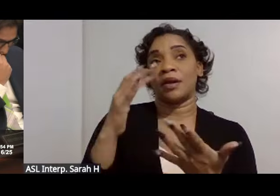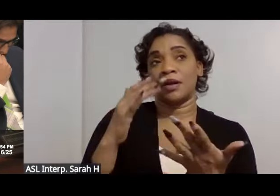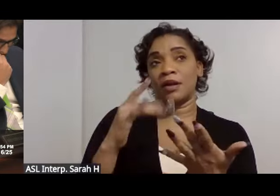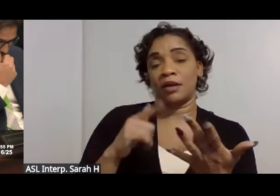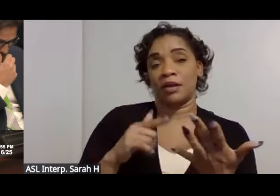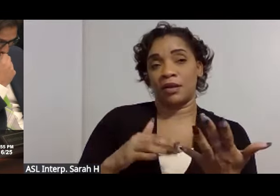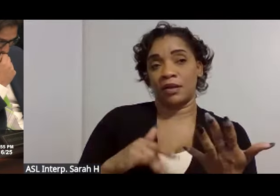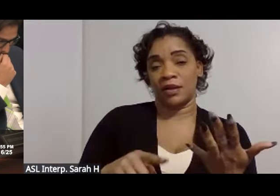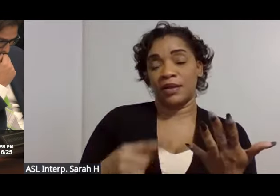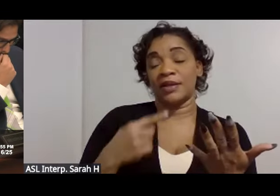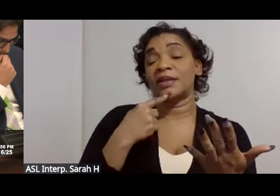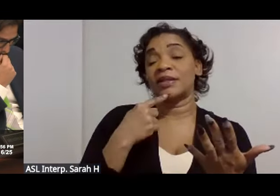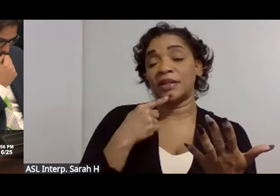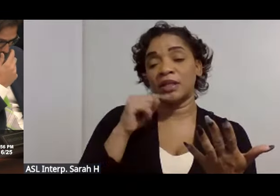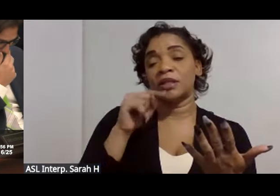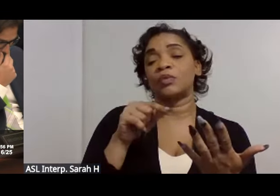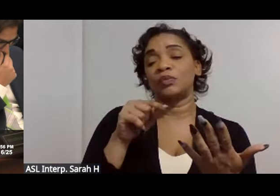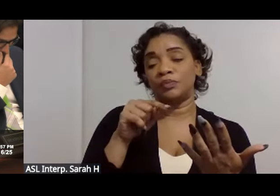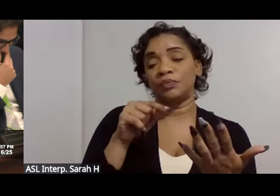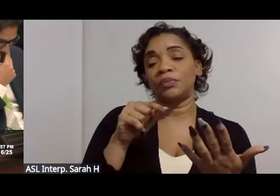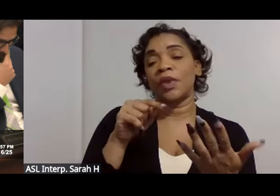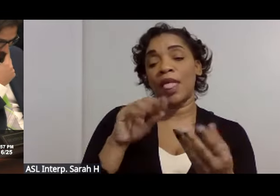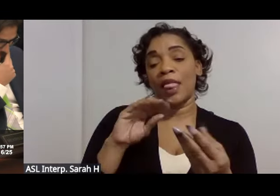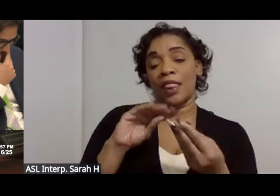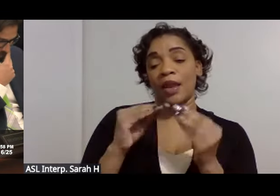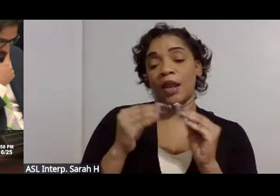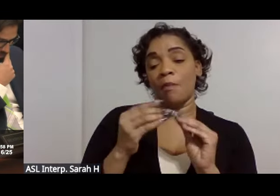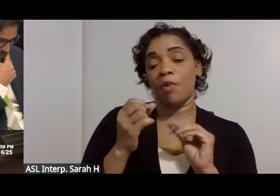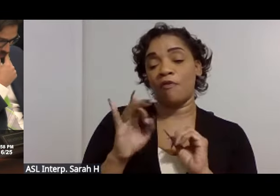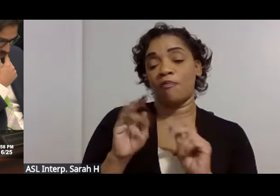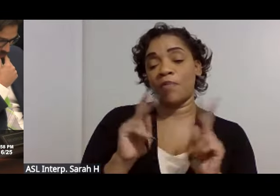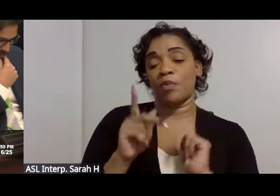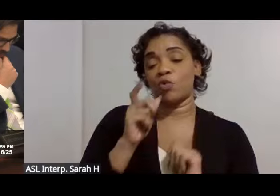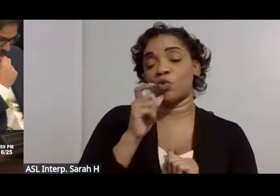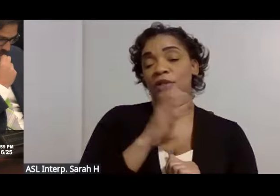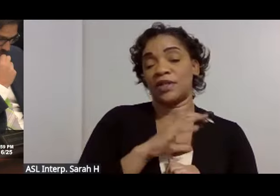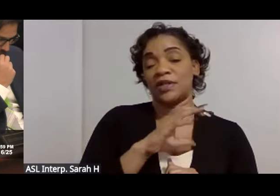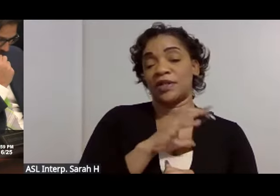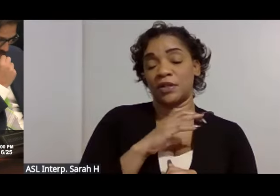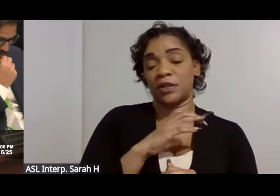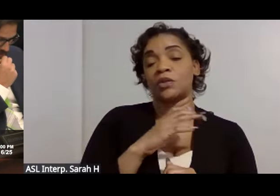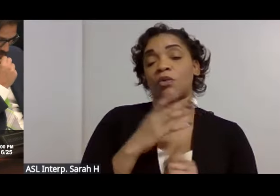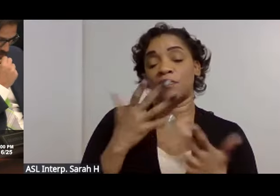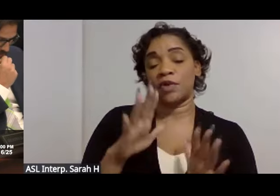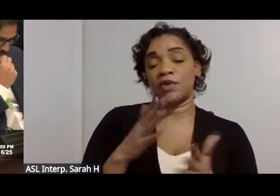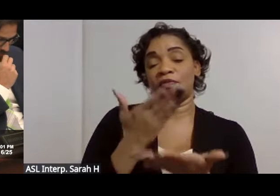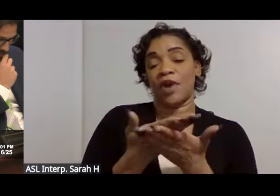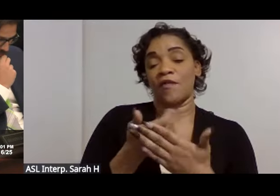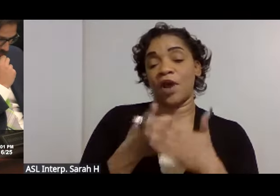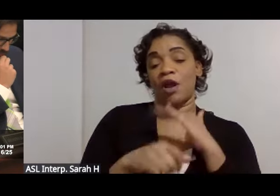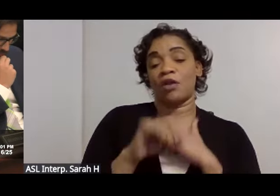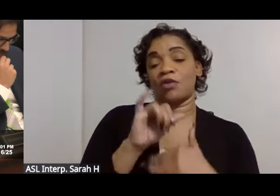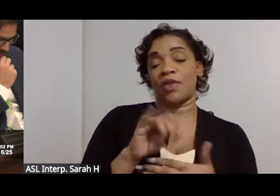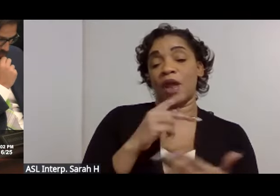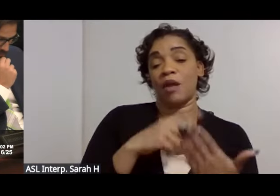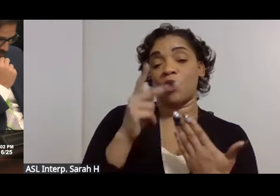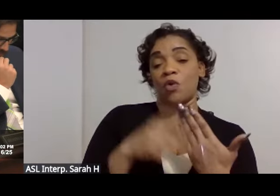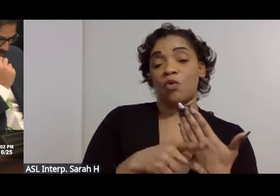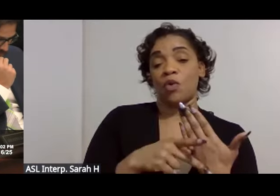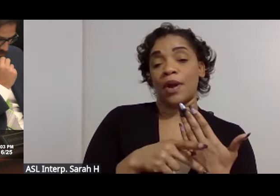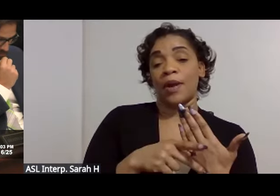okay, and the number of individuals whose citizenship was verified under the citizenship verification program, distinguishing between any separate